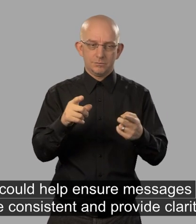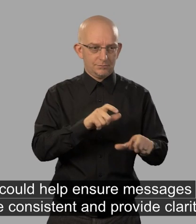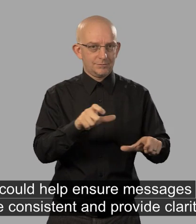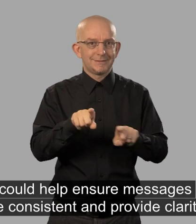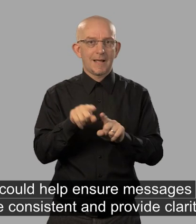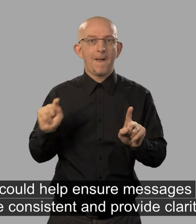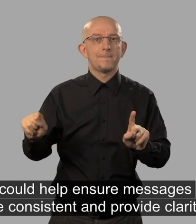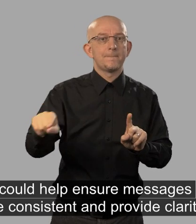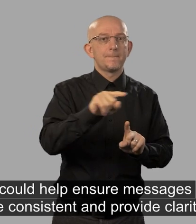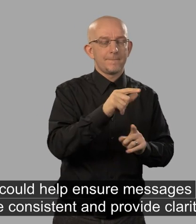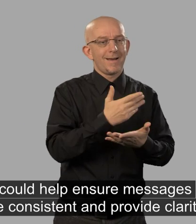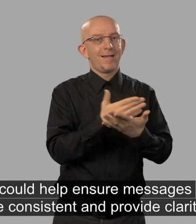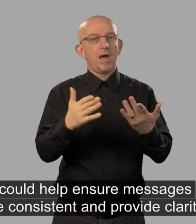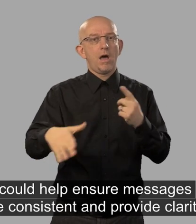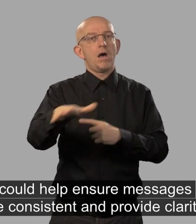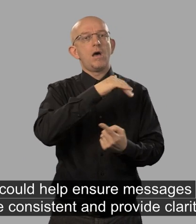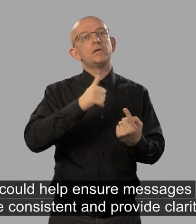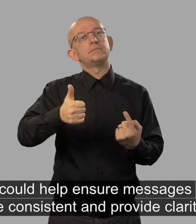and provide clarity.